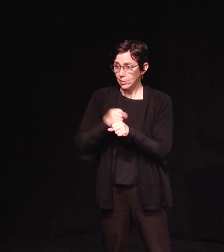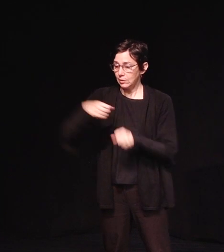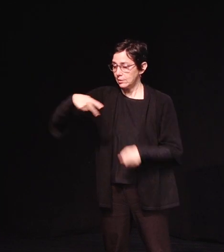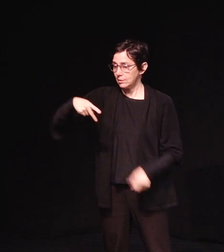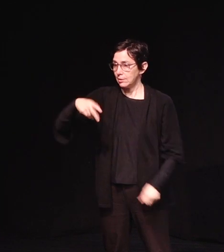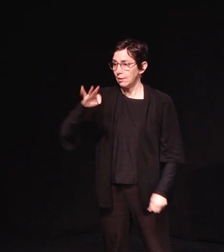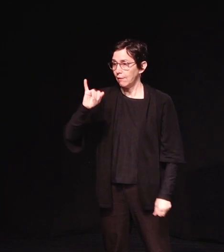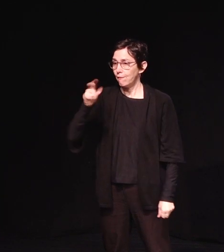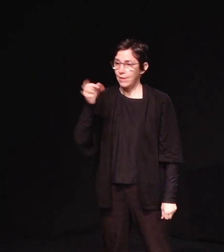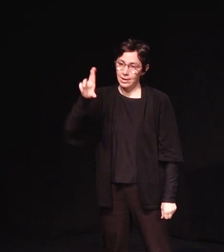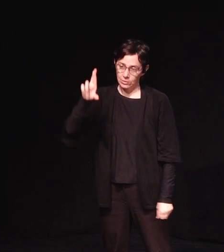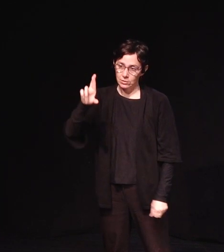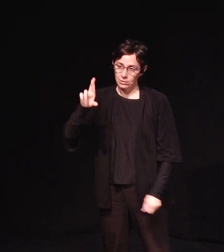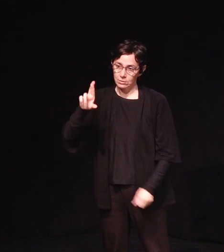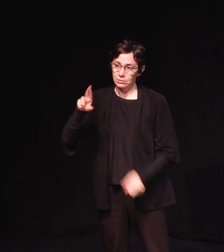Pfizer.